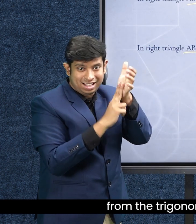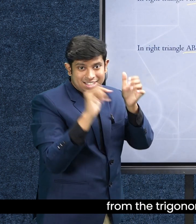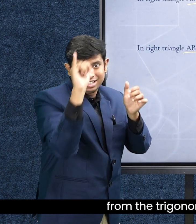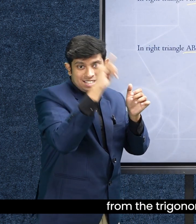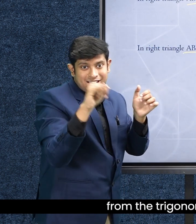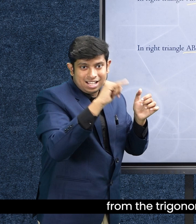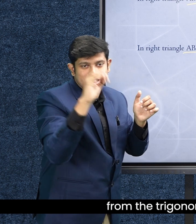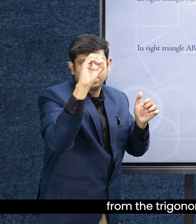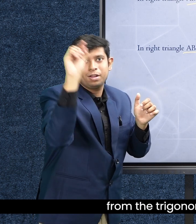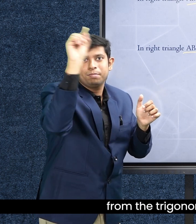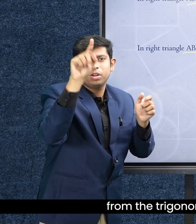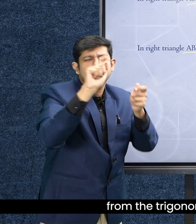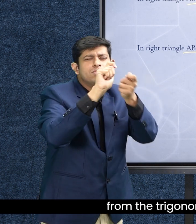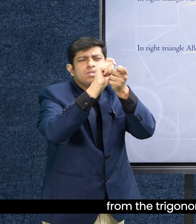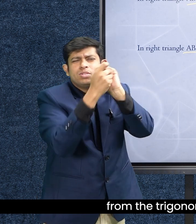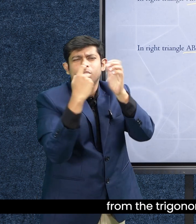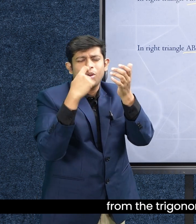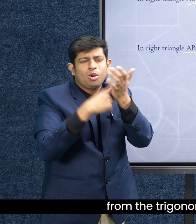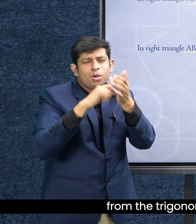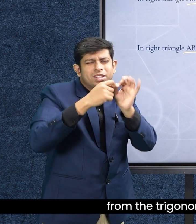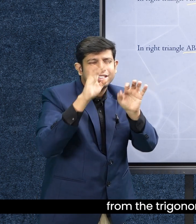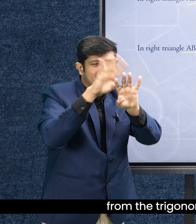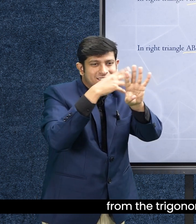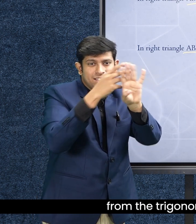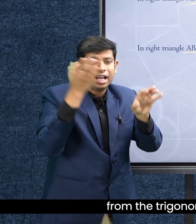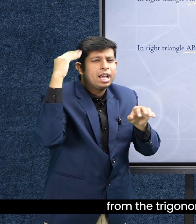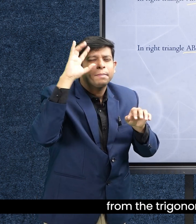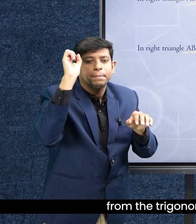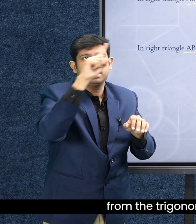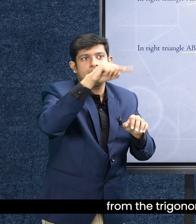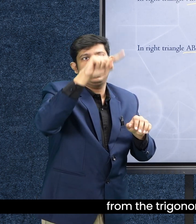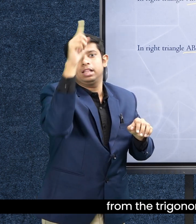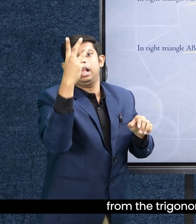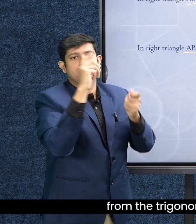From the trigonometric table, tan 60 degrees is equal to root 3.